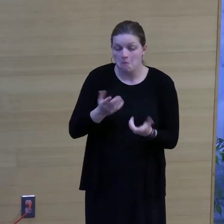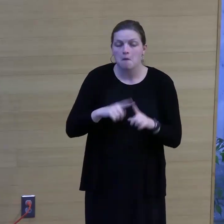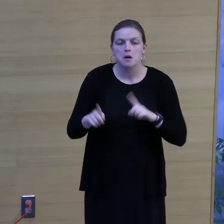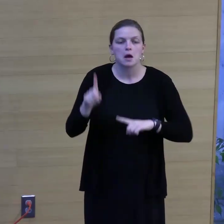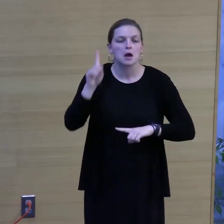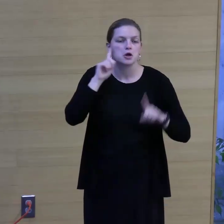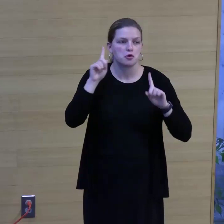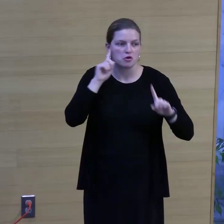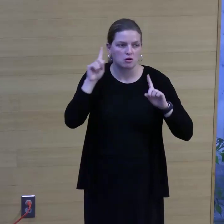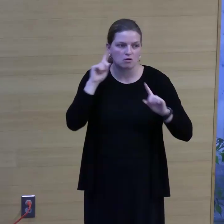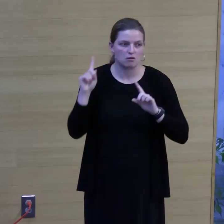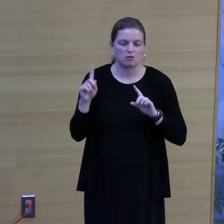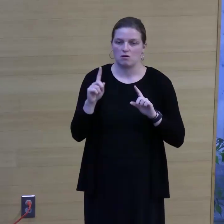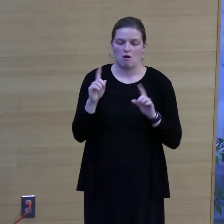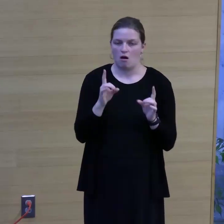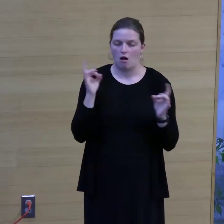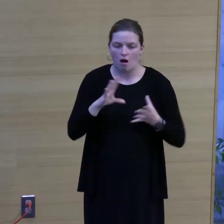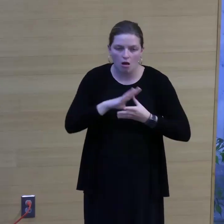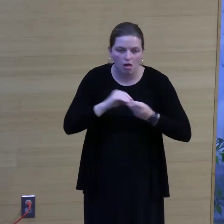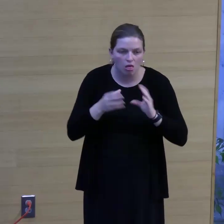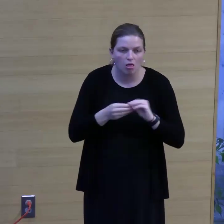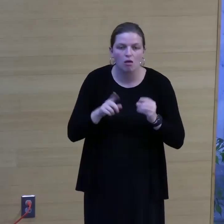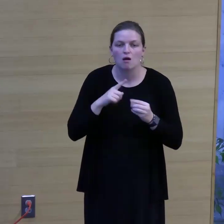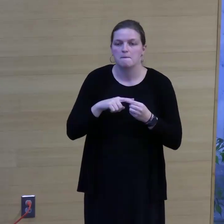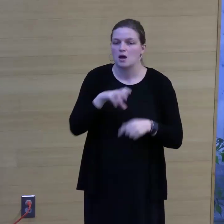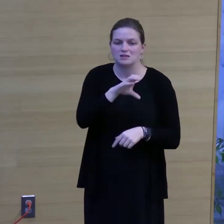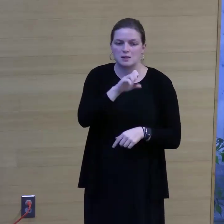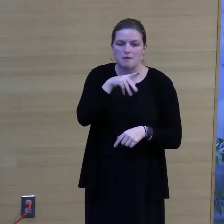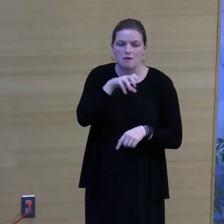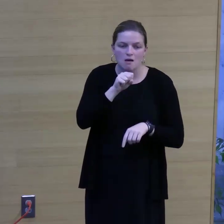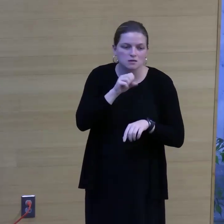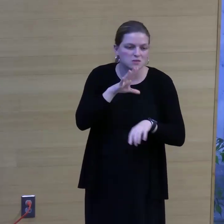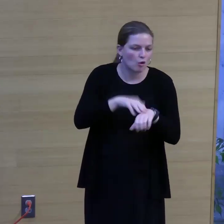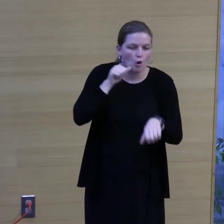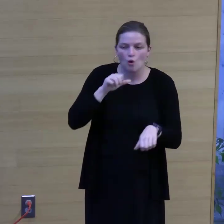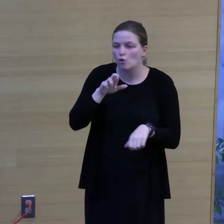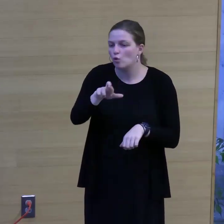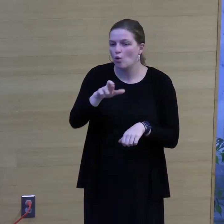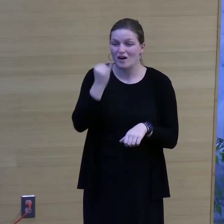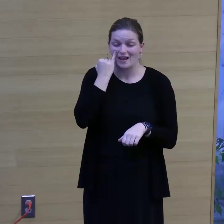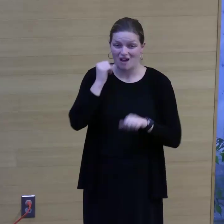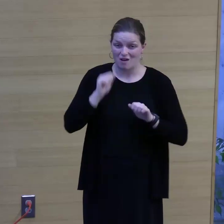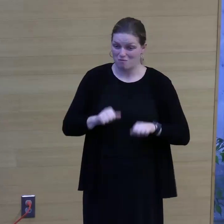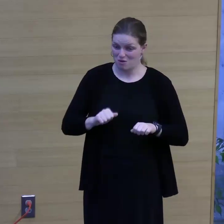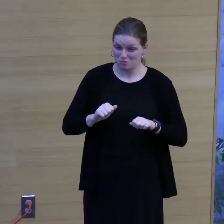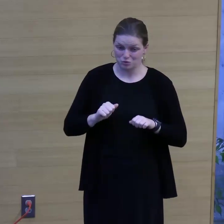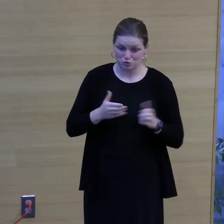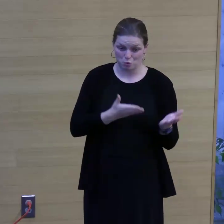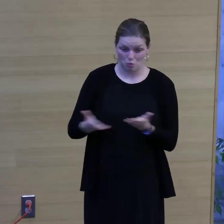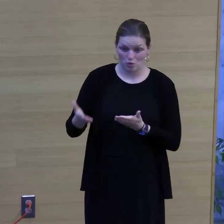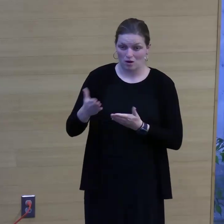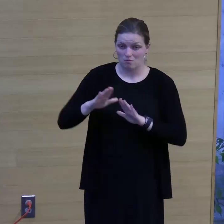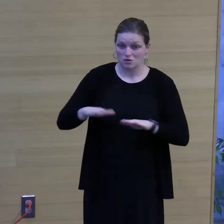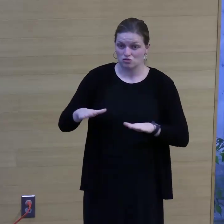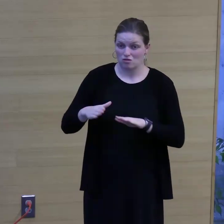had heard the horror stories, and I was worried about CPS being called or whether I would be able to take my child home from the